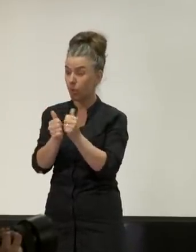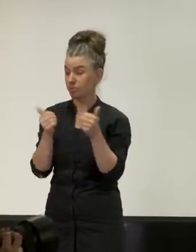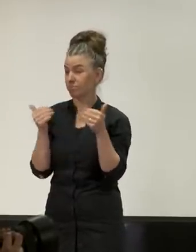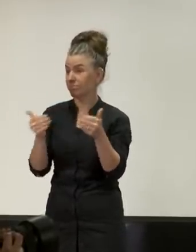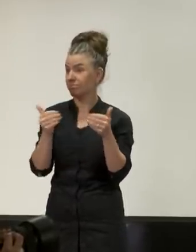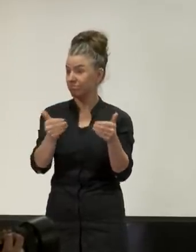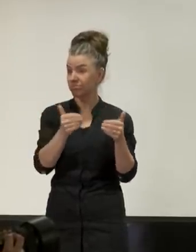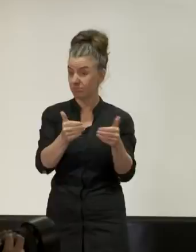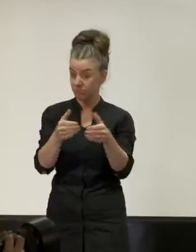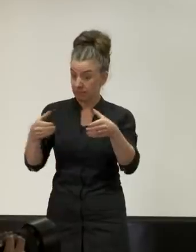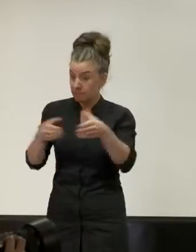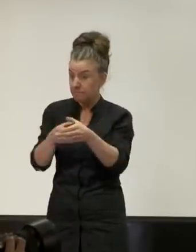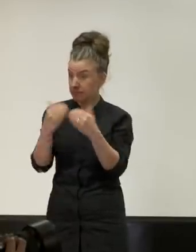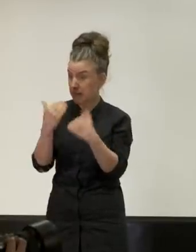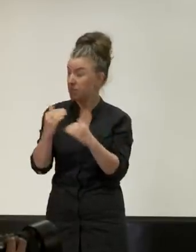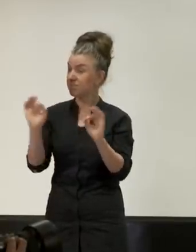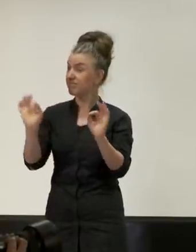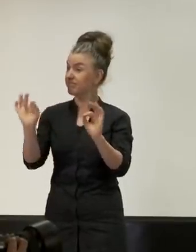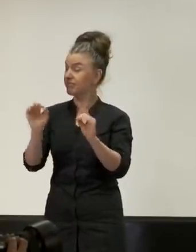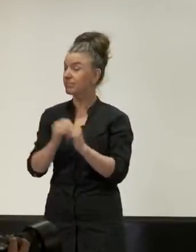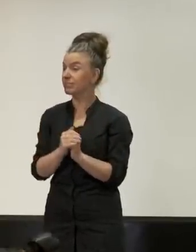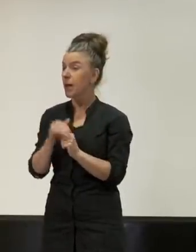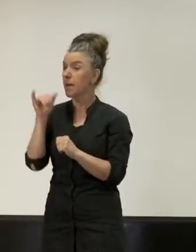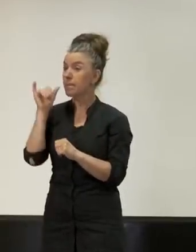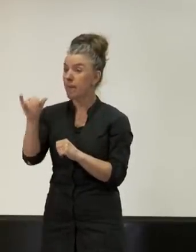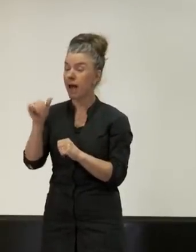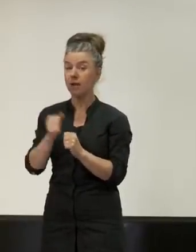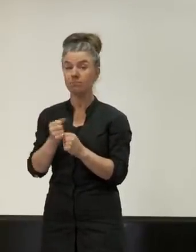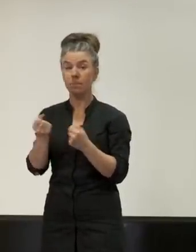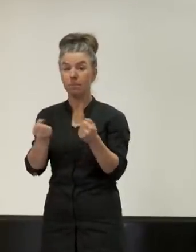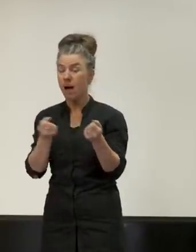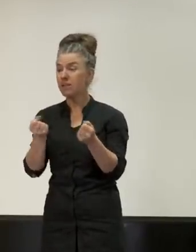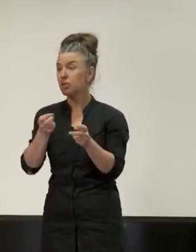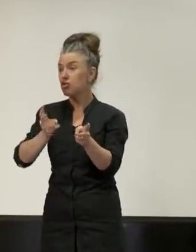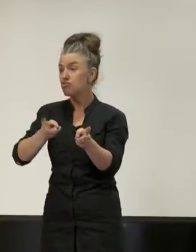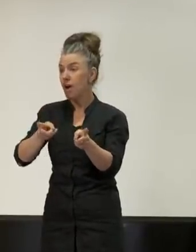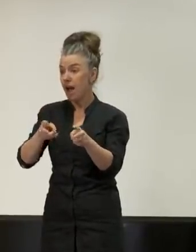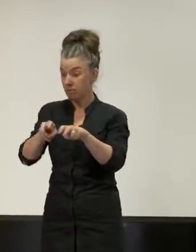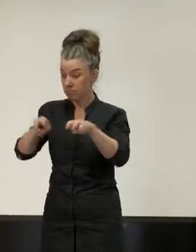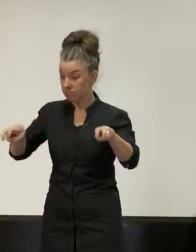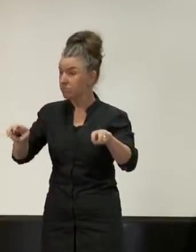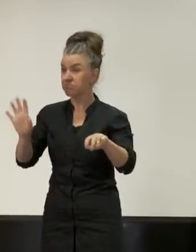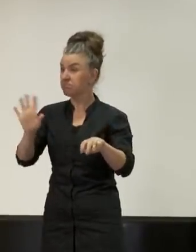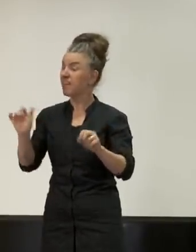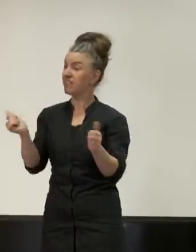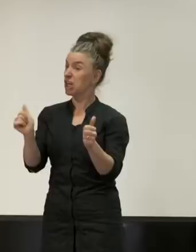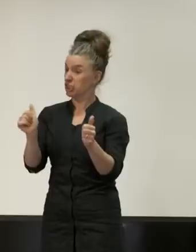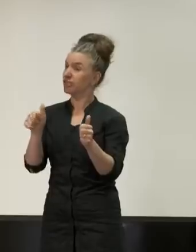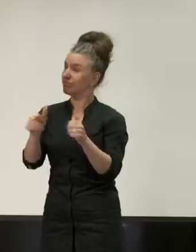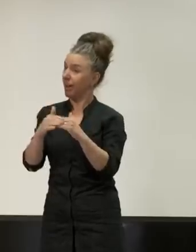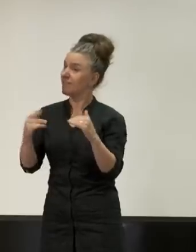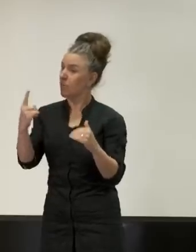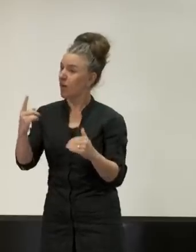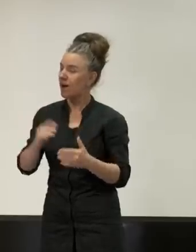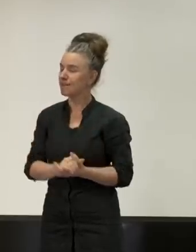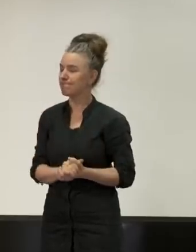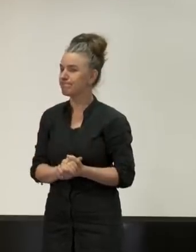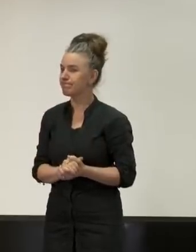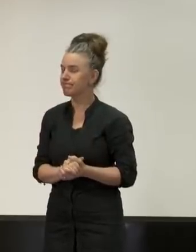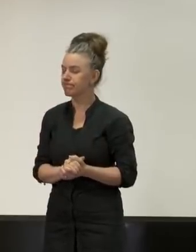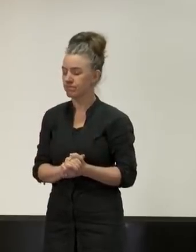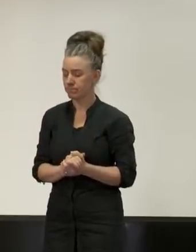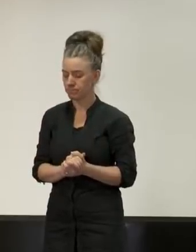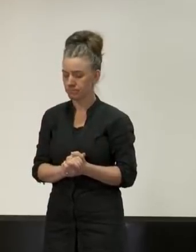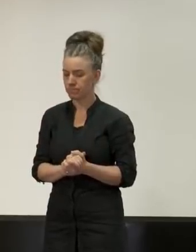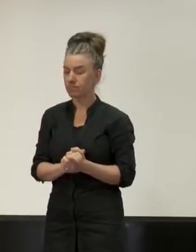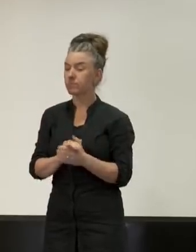restrictions, or physical separation on planes and public transport will no longer need to be in place. But while these restrictions